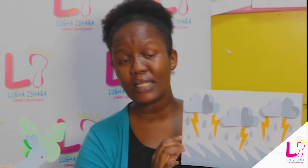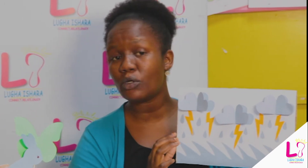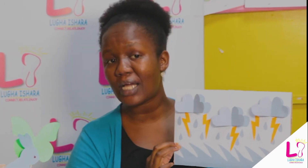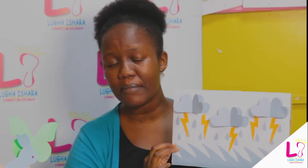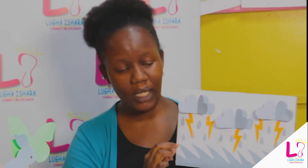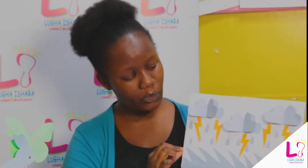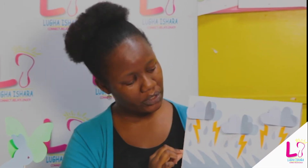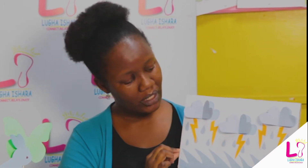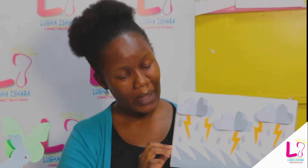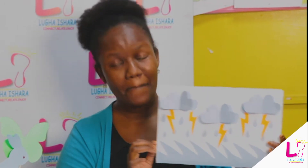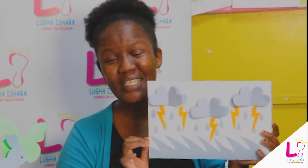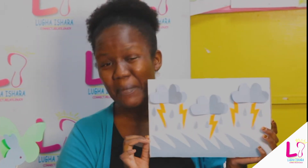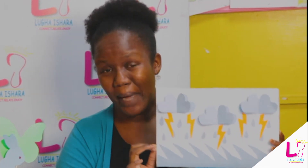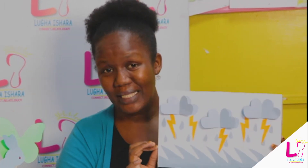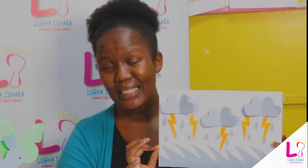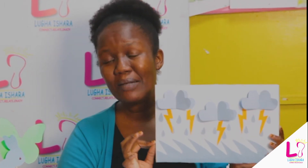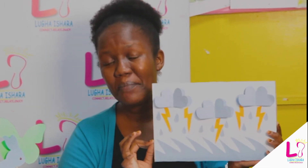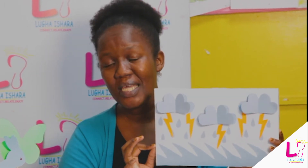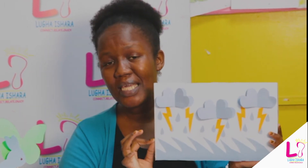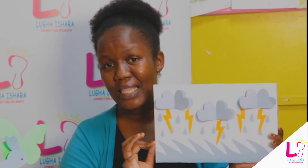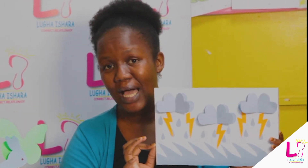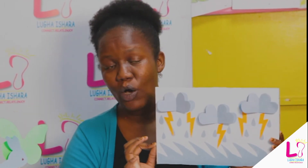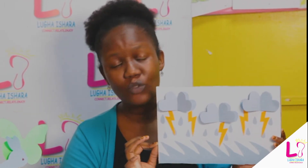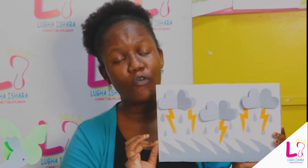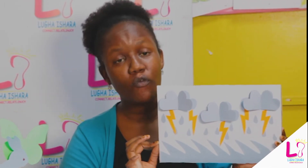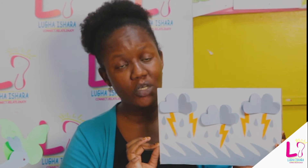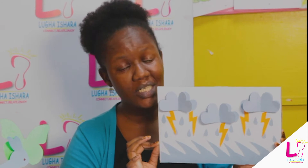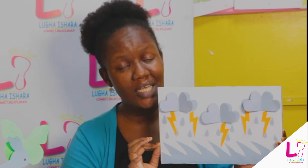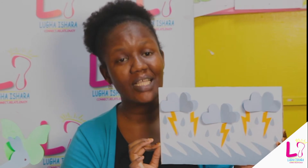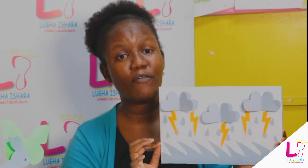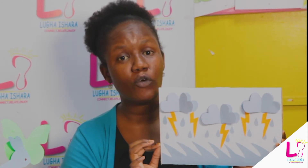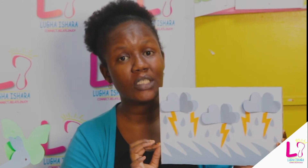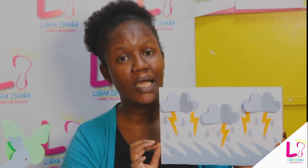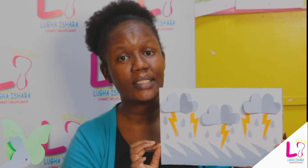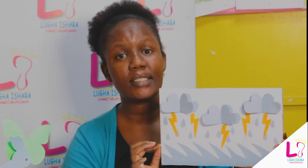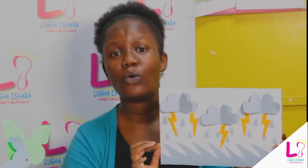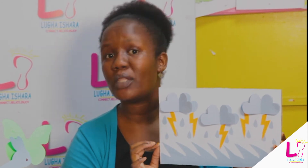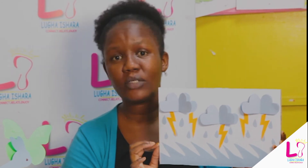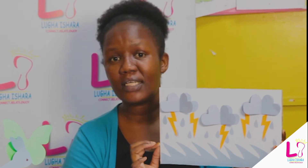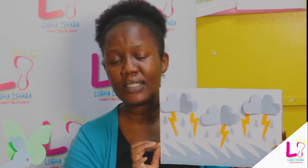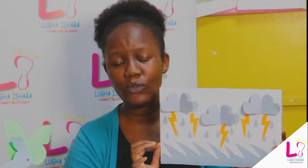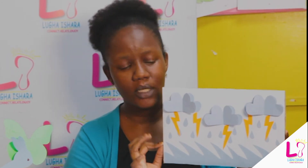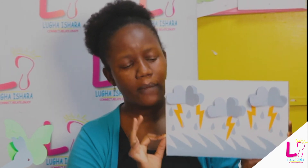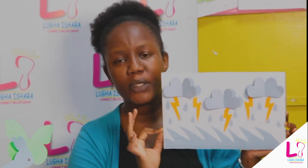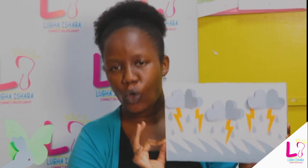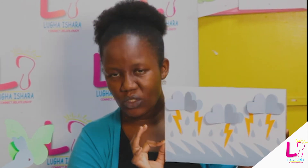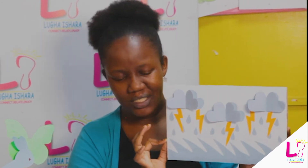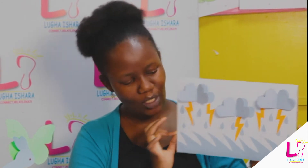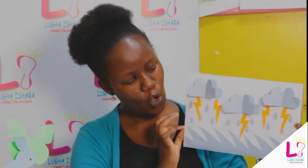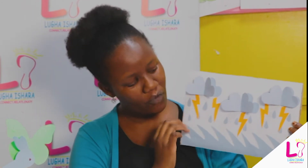not coming out? But imagine being in the house for 40 days and 40 nights without getting out because of